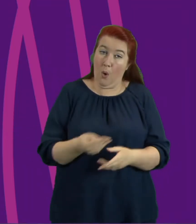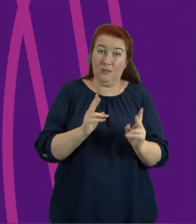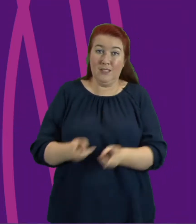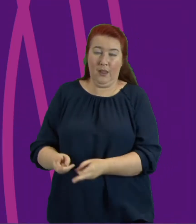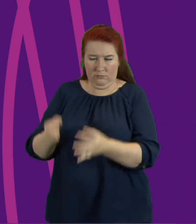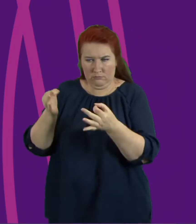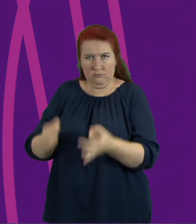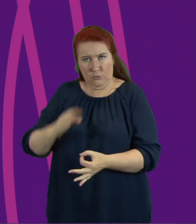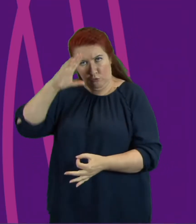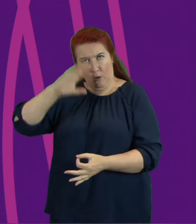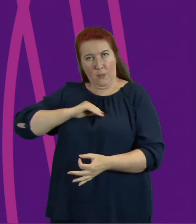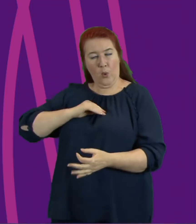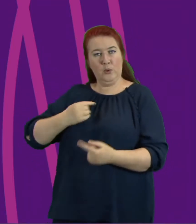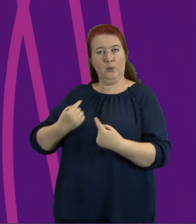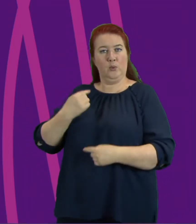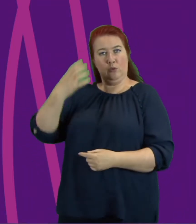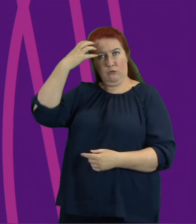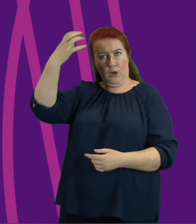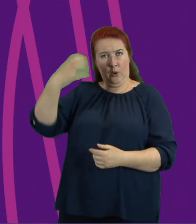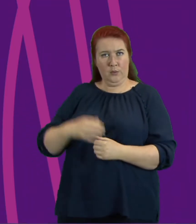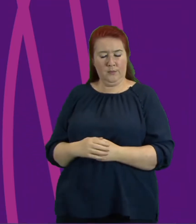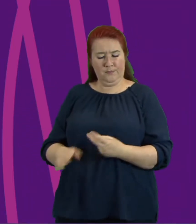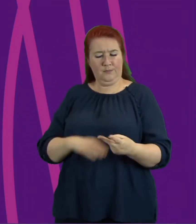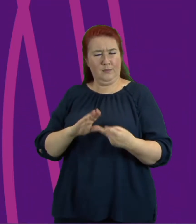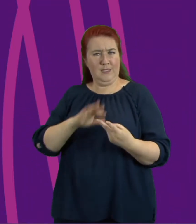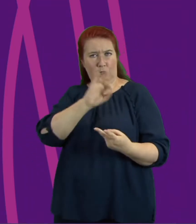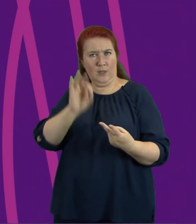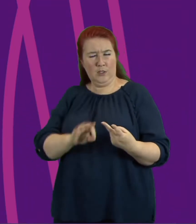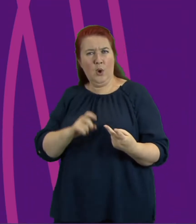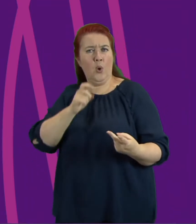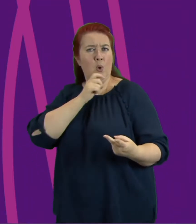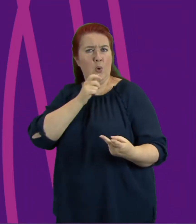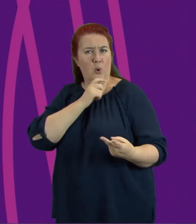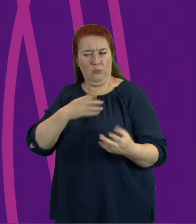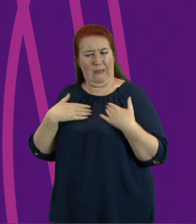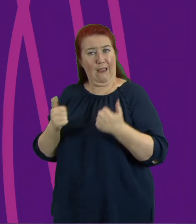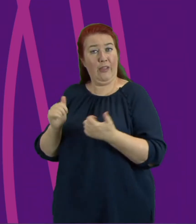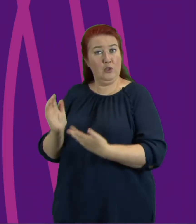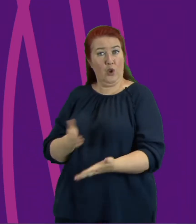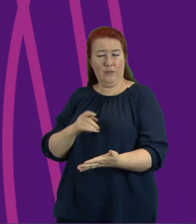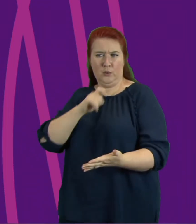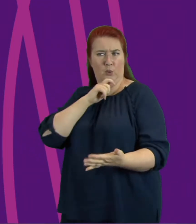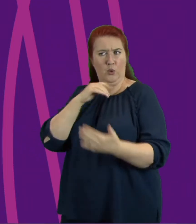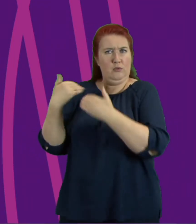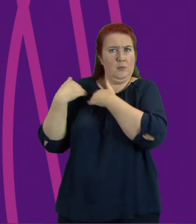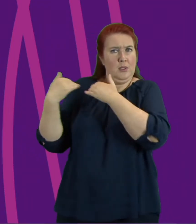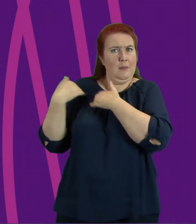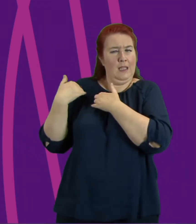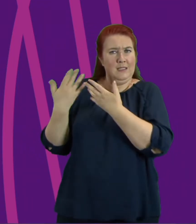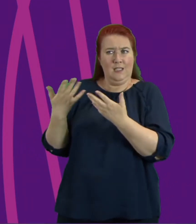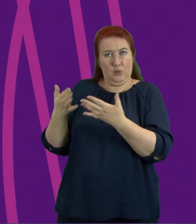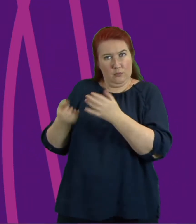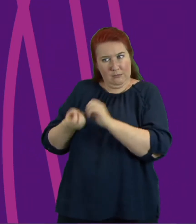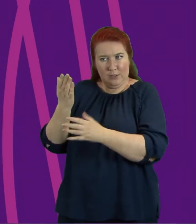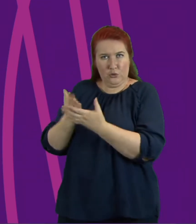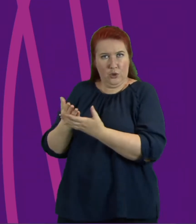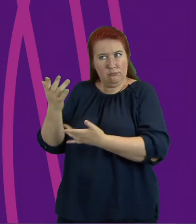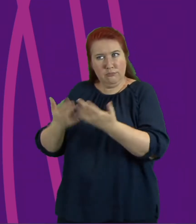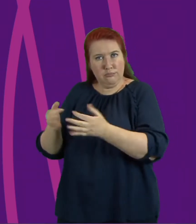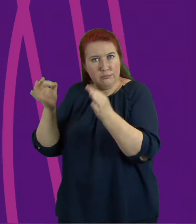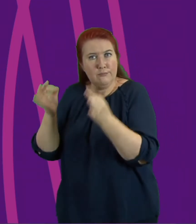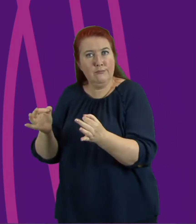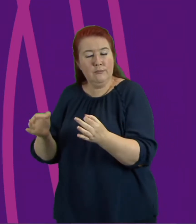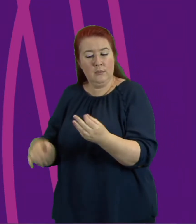Crown? Secondly, who in the health service will take overall responsibility for accurate reporting? And